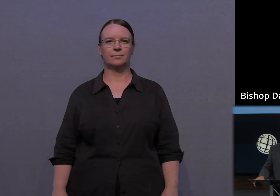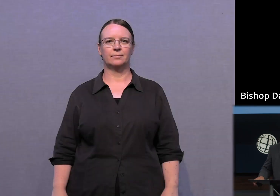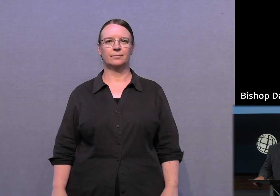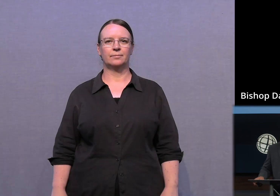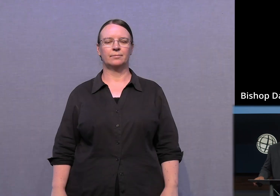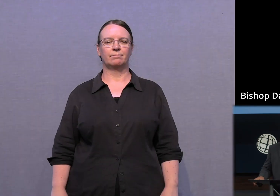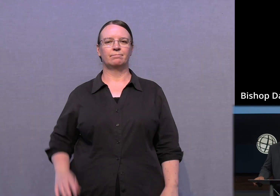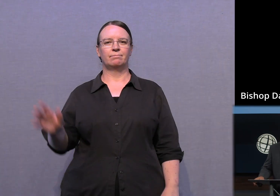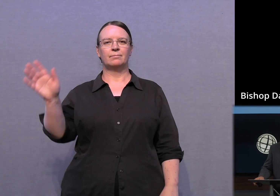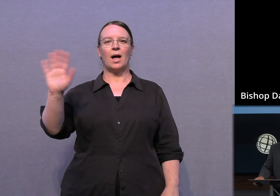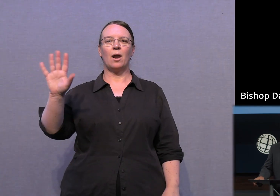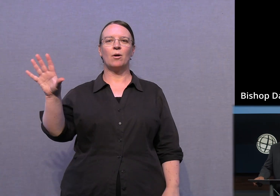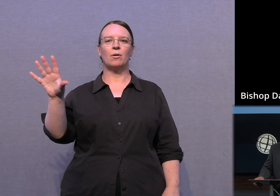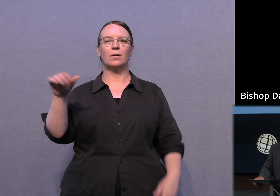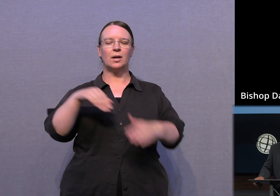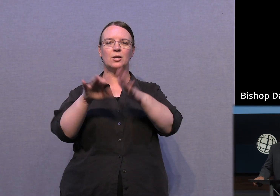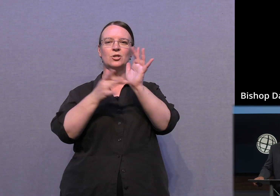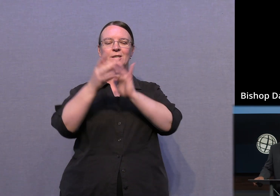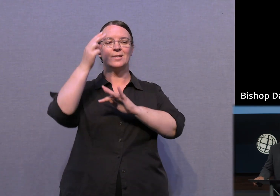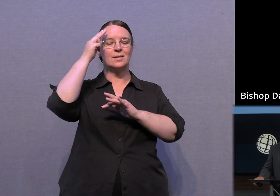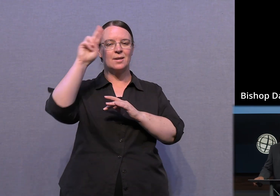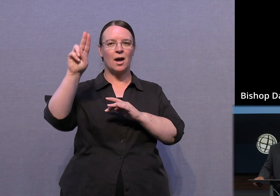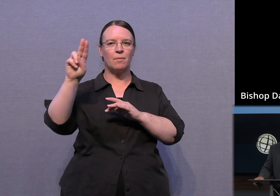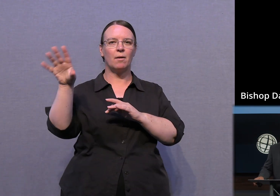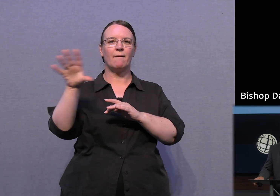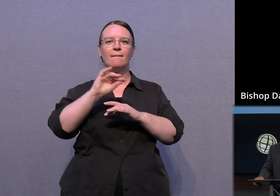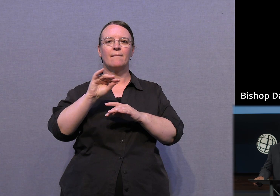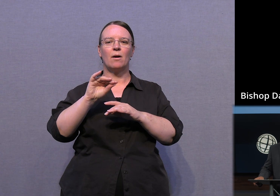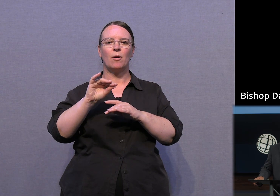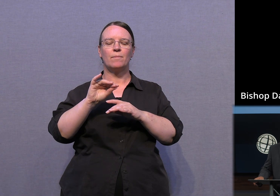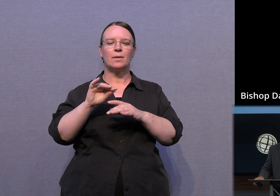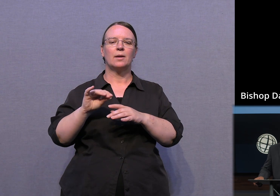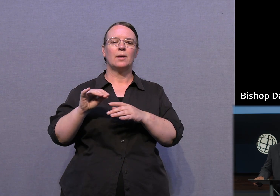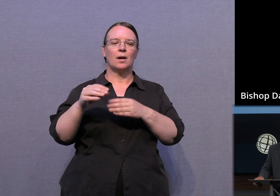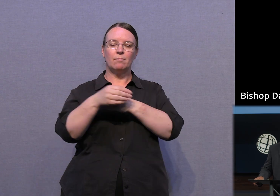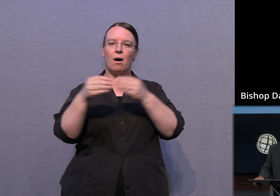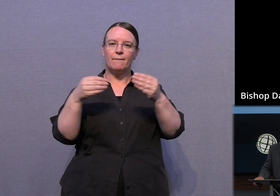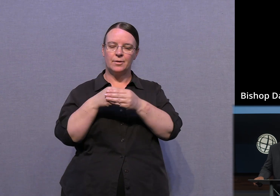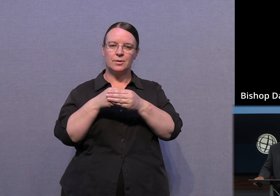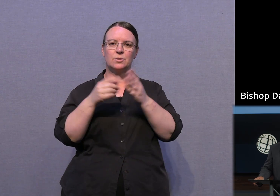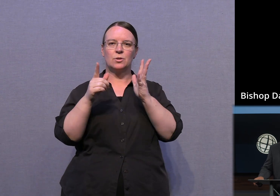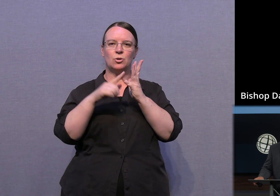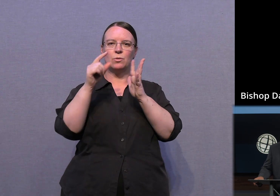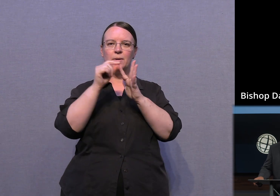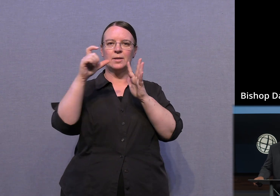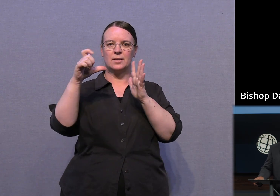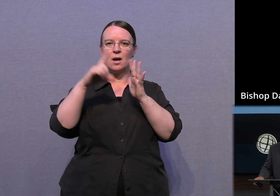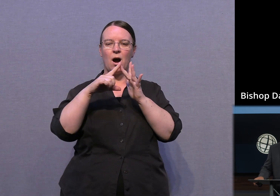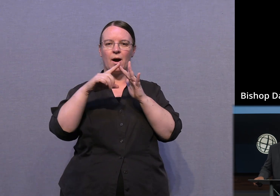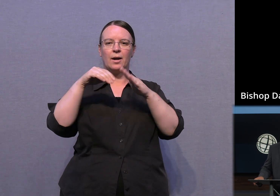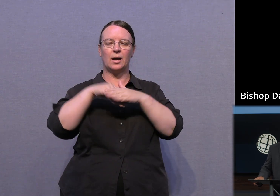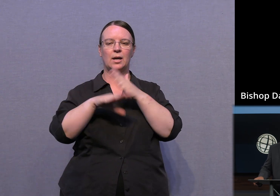Greetings in the name of the Lord Jesus Christ from the world headquarters of the United Pentecostal Church International in St. Louis,